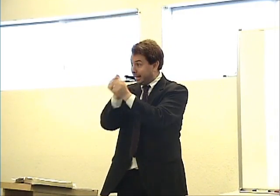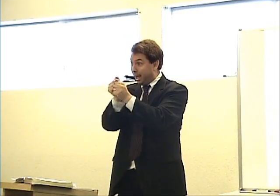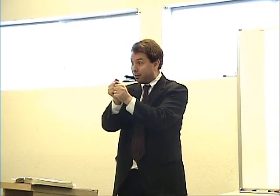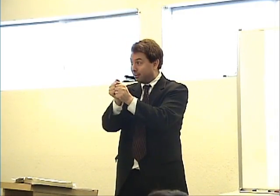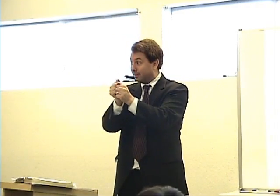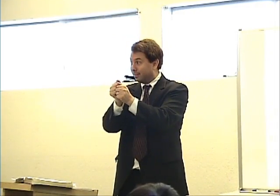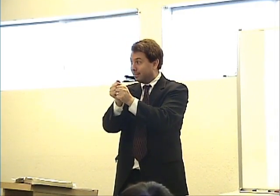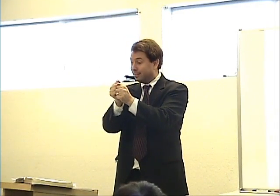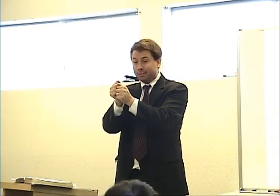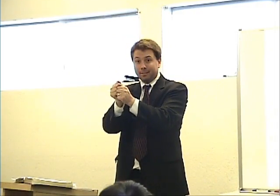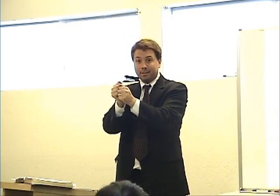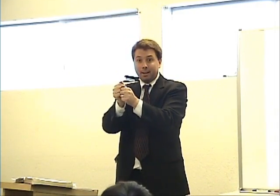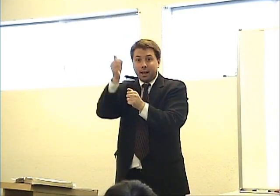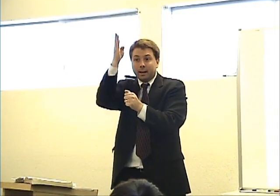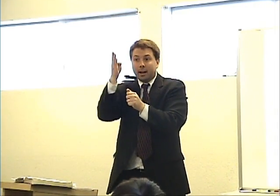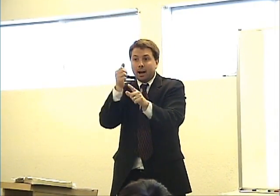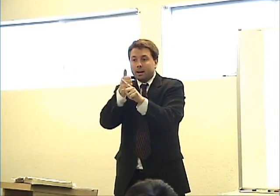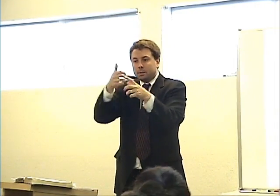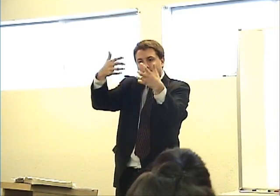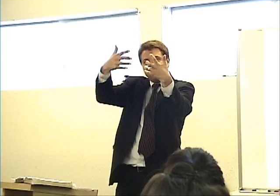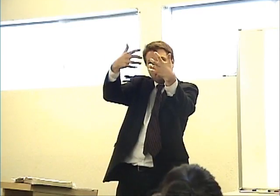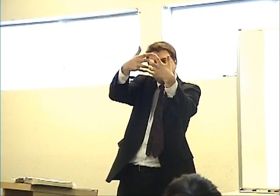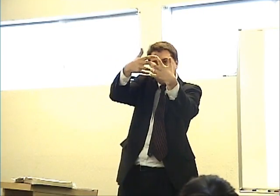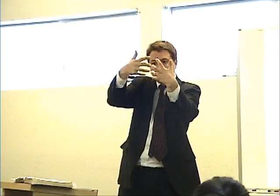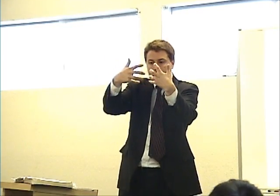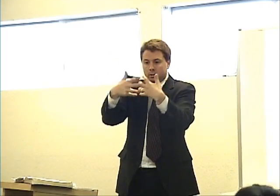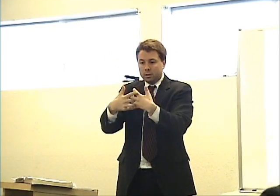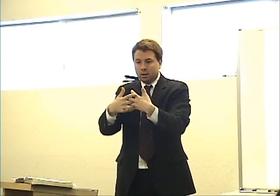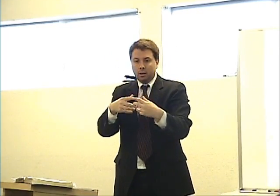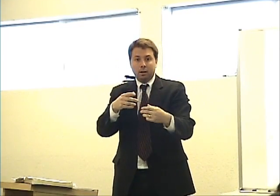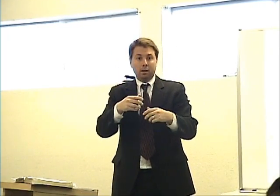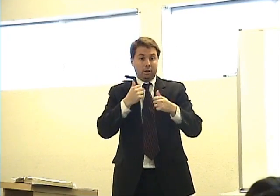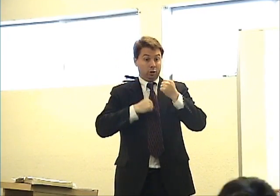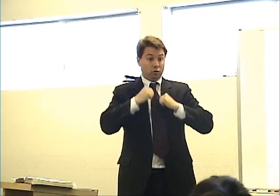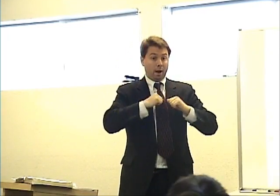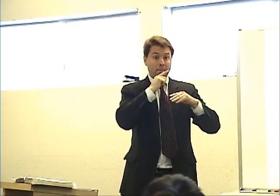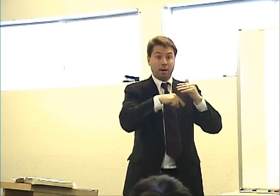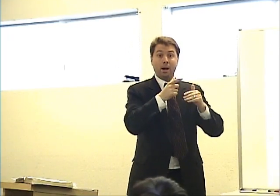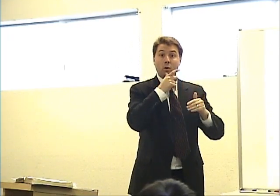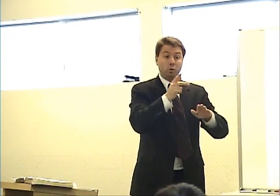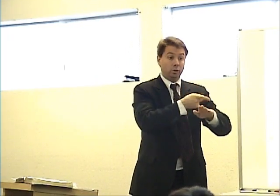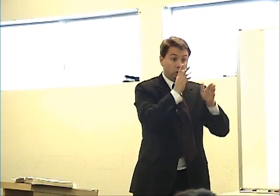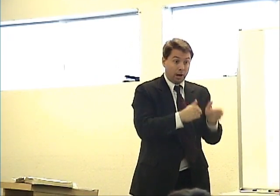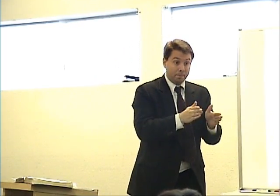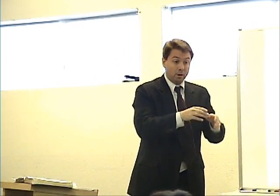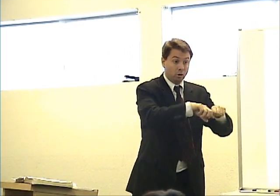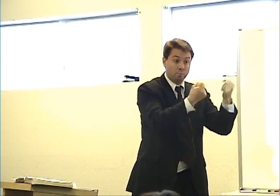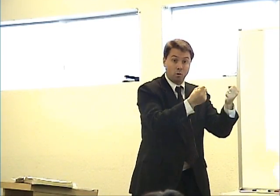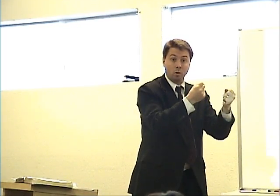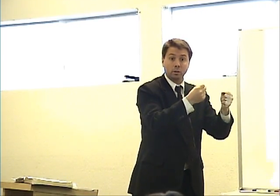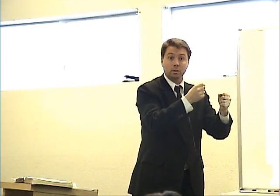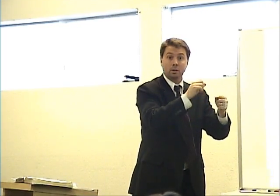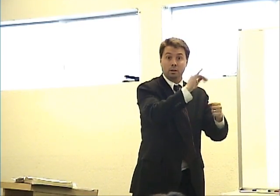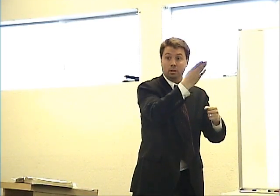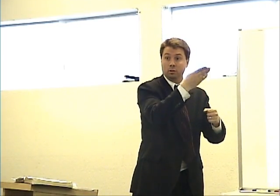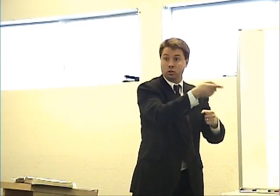together. And God himself mentions the drama about who the shepherd who broke his